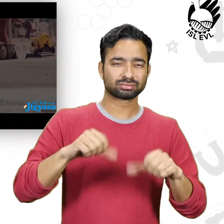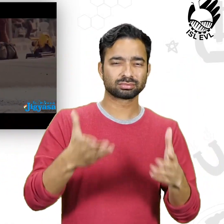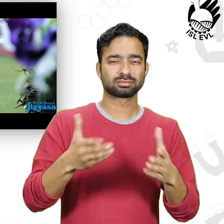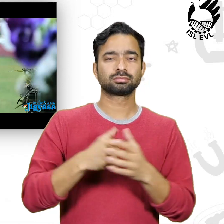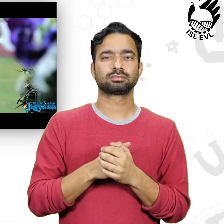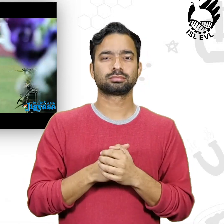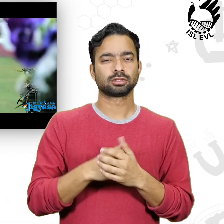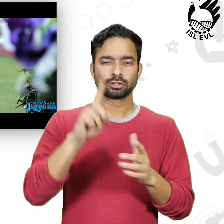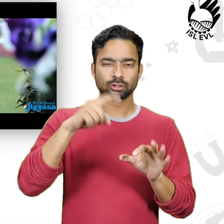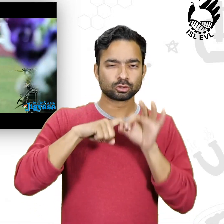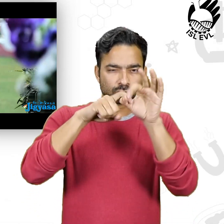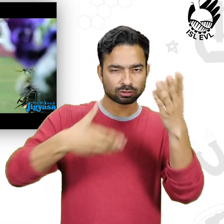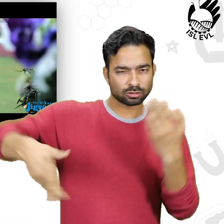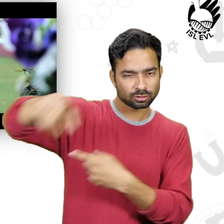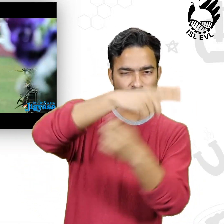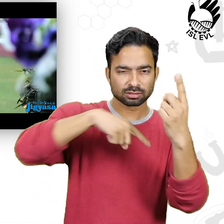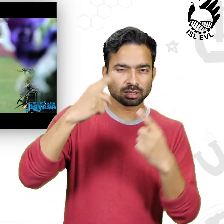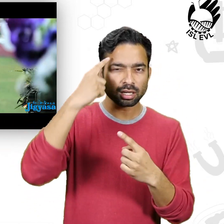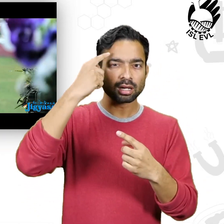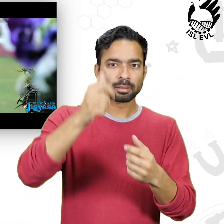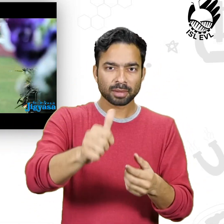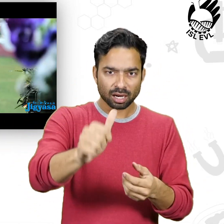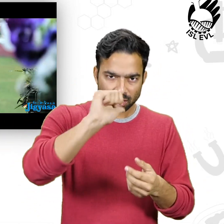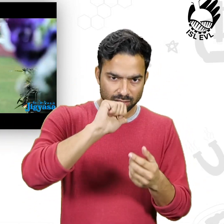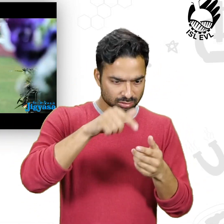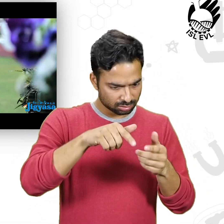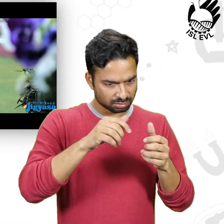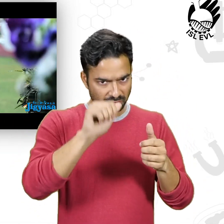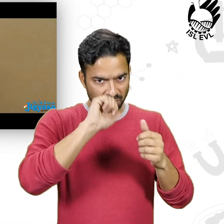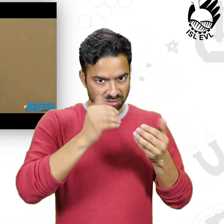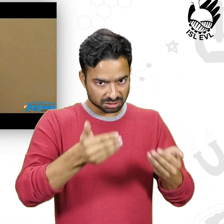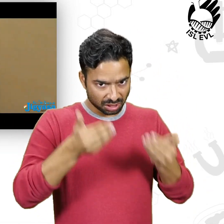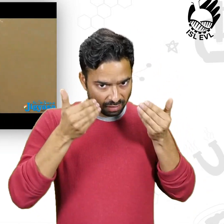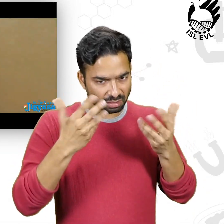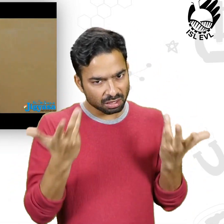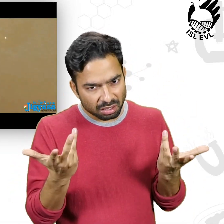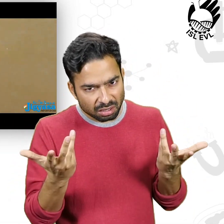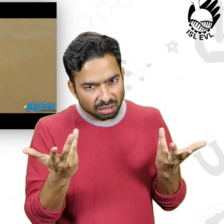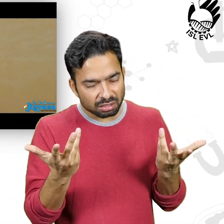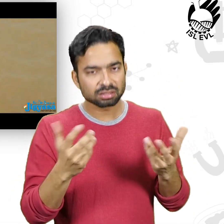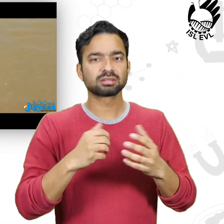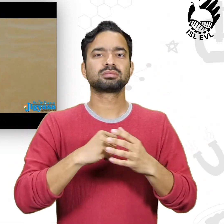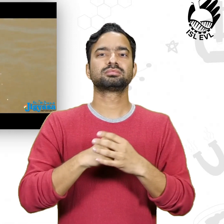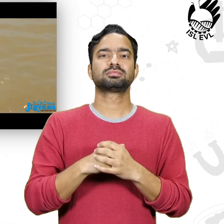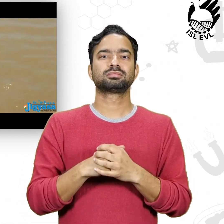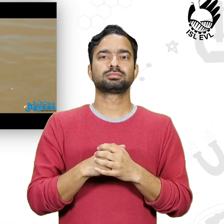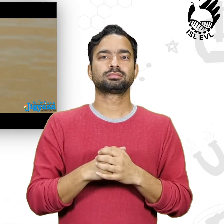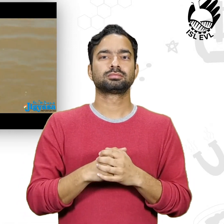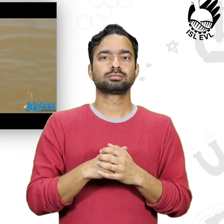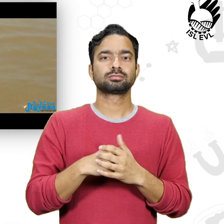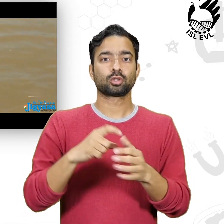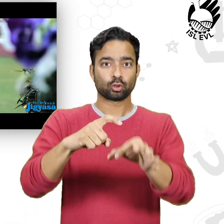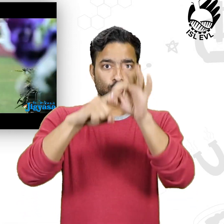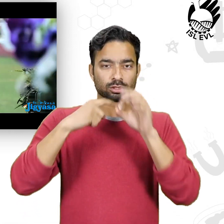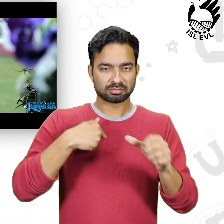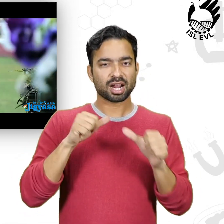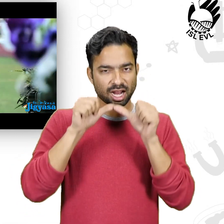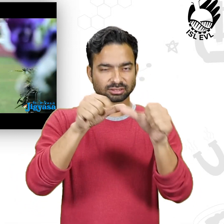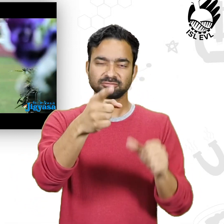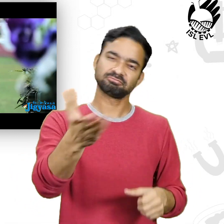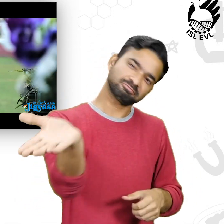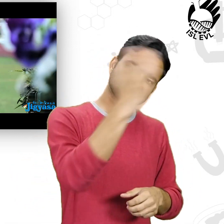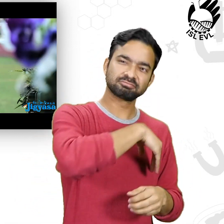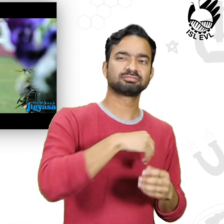diseases. One question that occurs to everyone's mind: am I drinking safe water? Well,